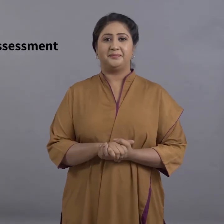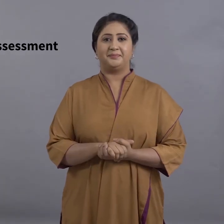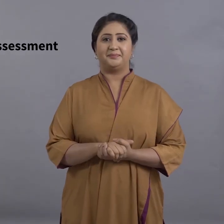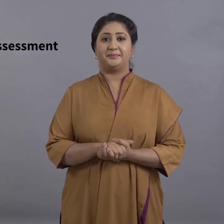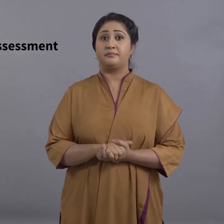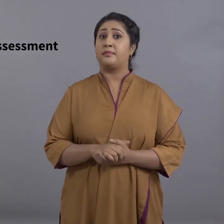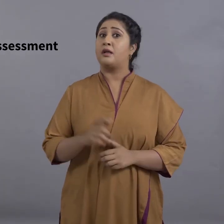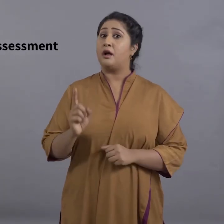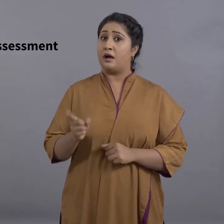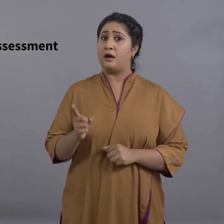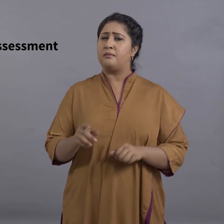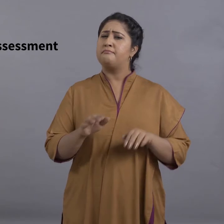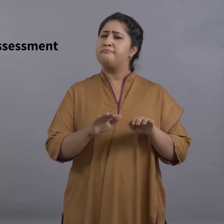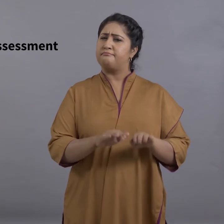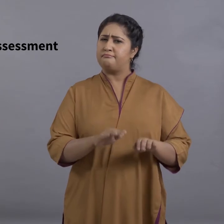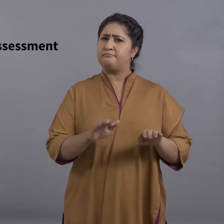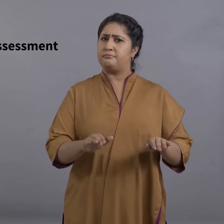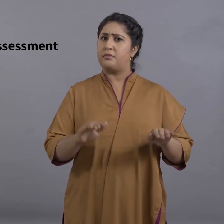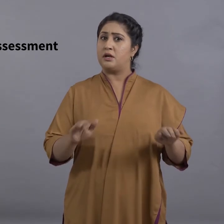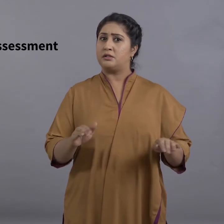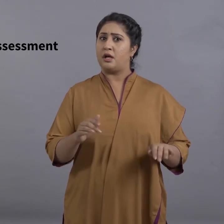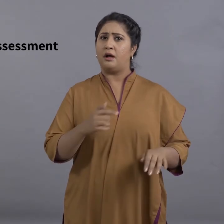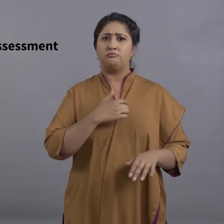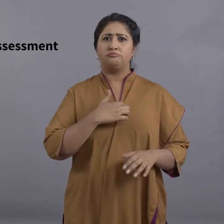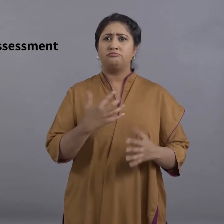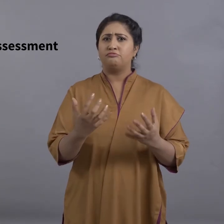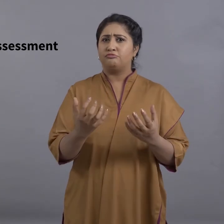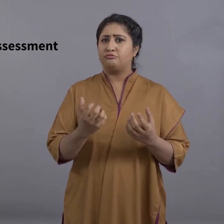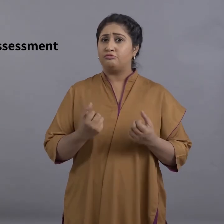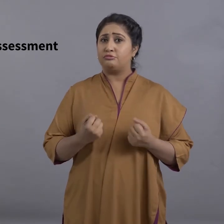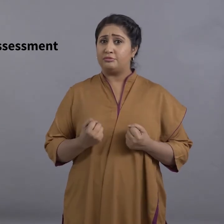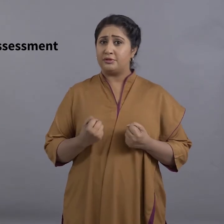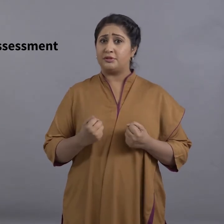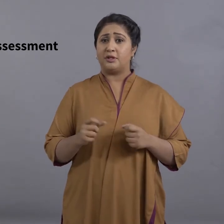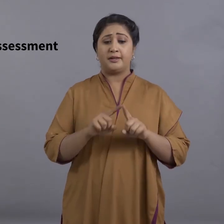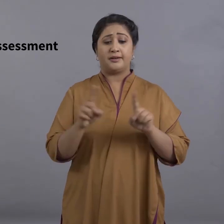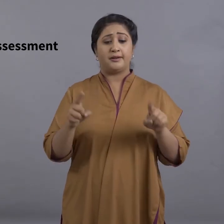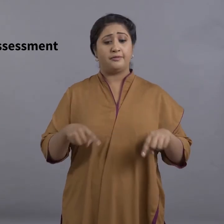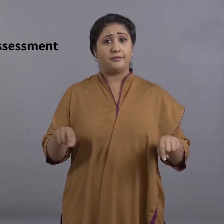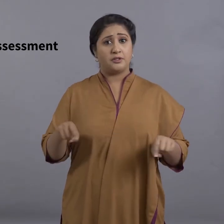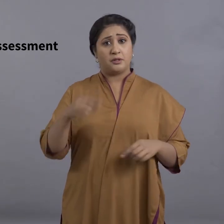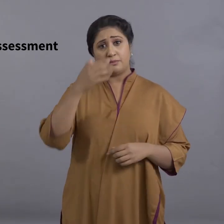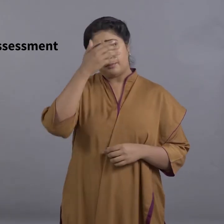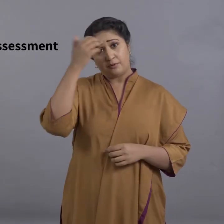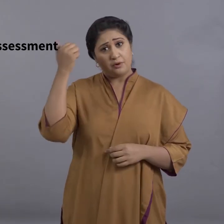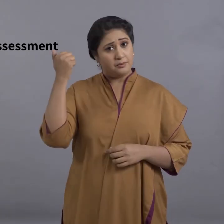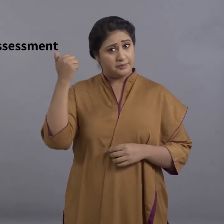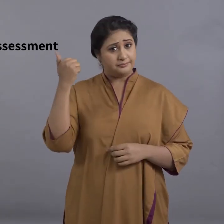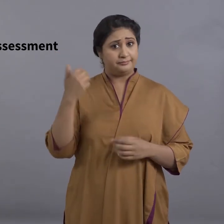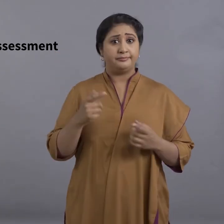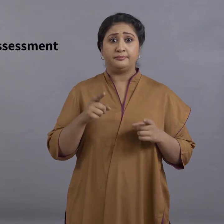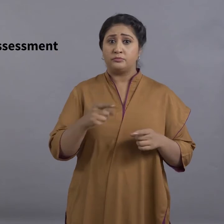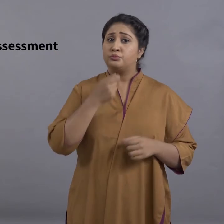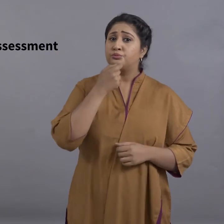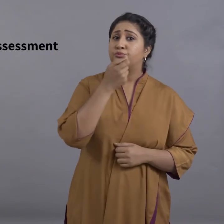If the student wants to attempt the division problem, ask the student to solve any one